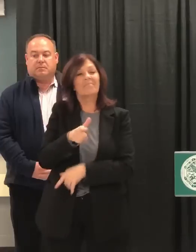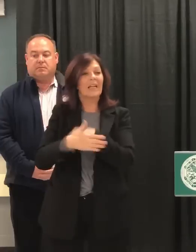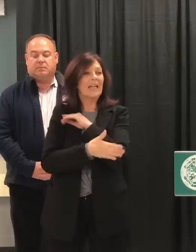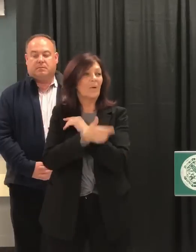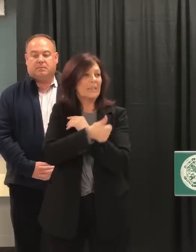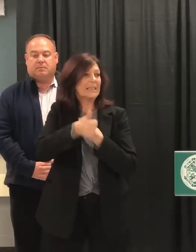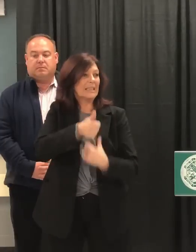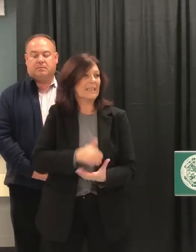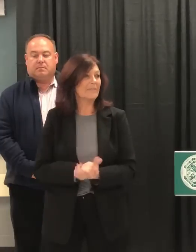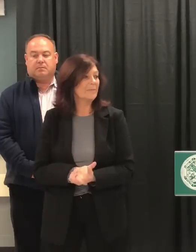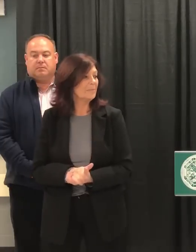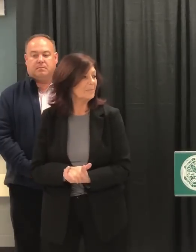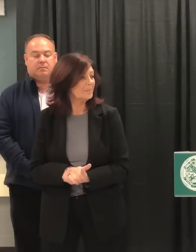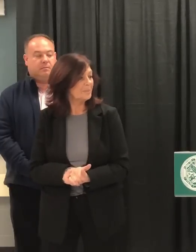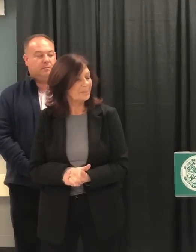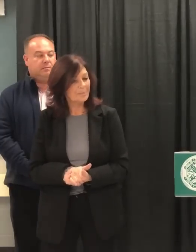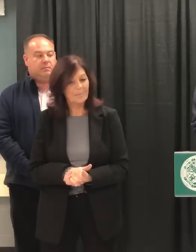executive.